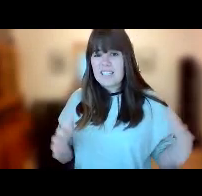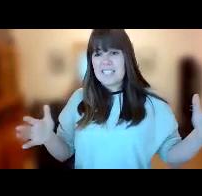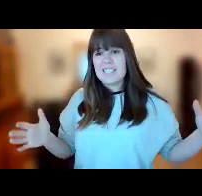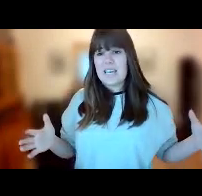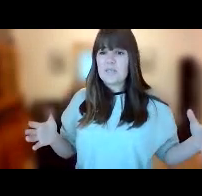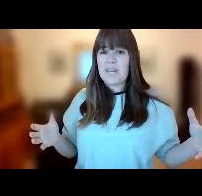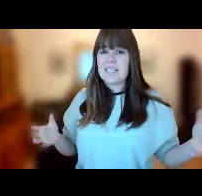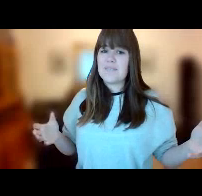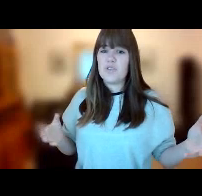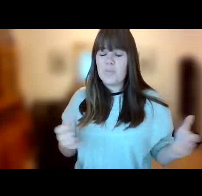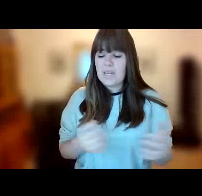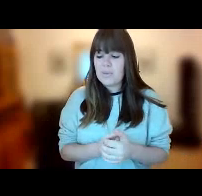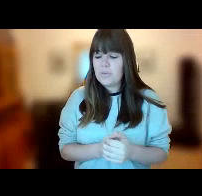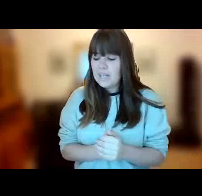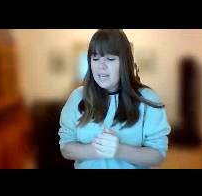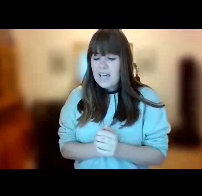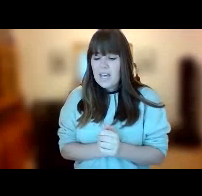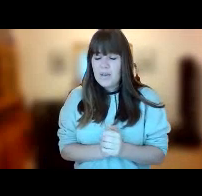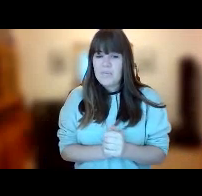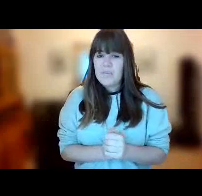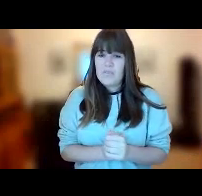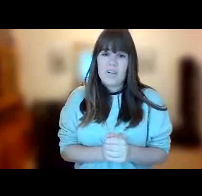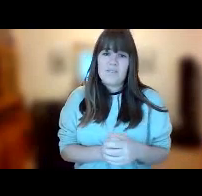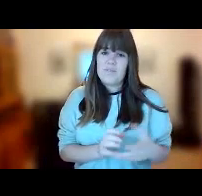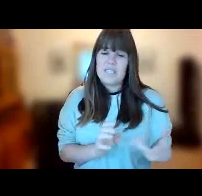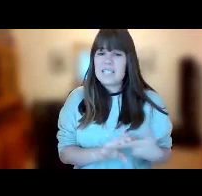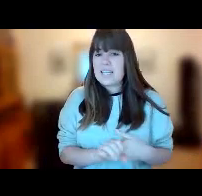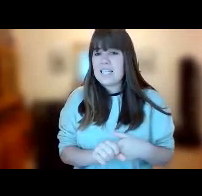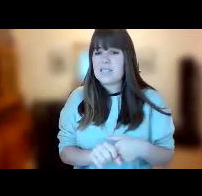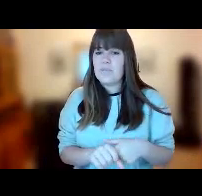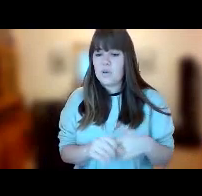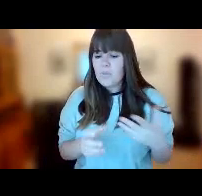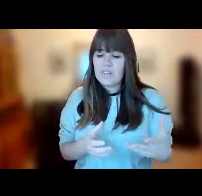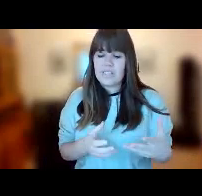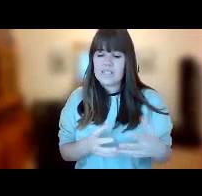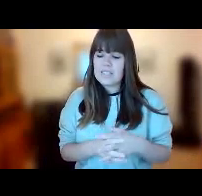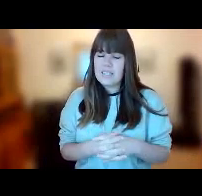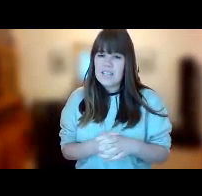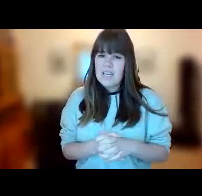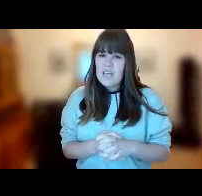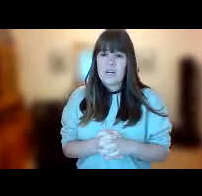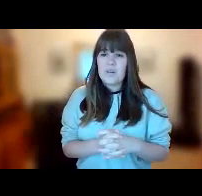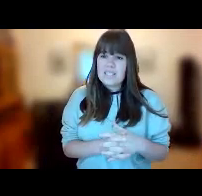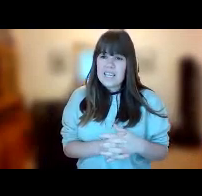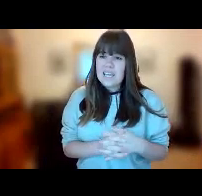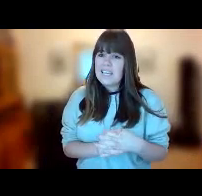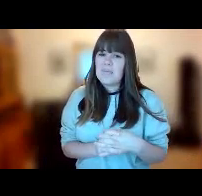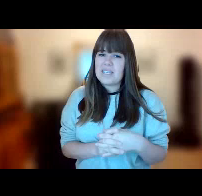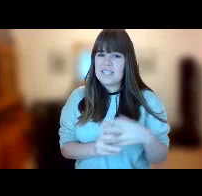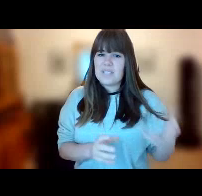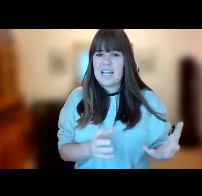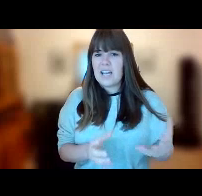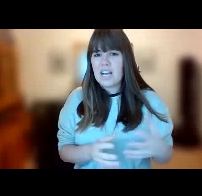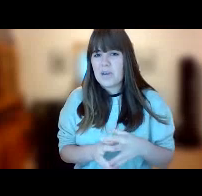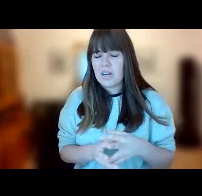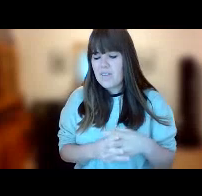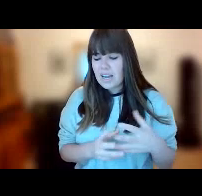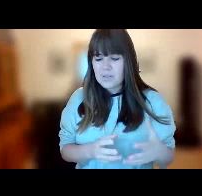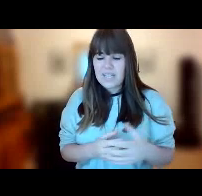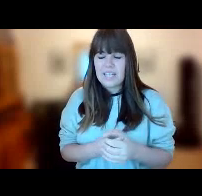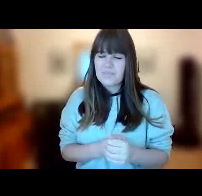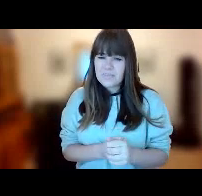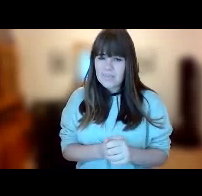we're creating safer spaces for people, for our facilities, more confidence, equality, as Lee was saying earlier